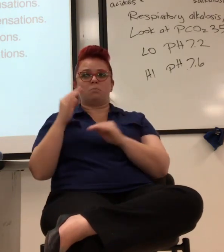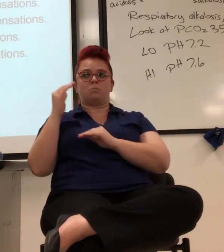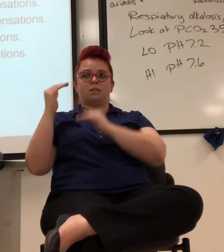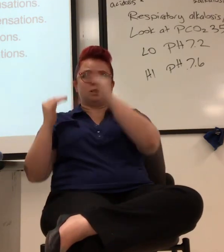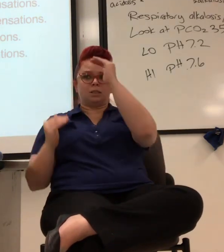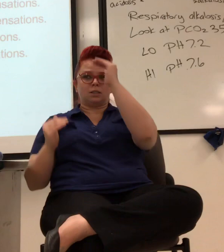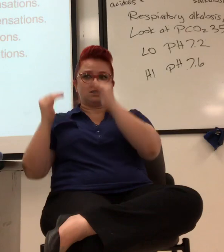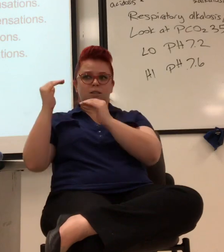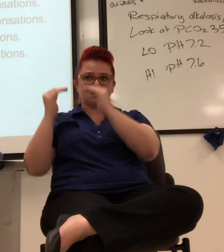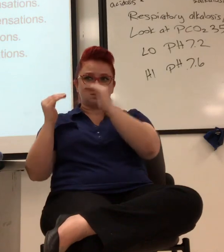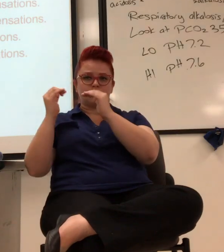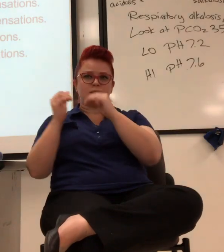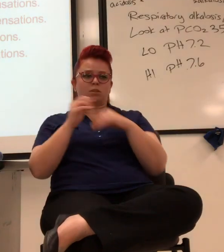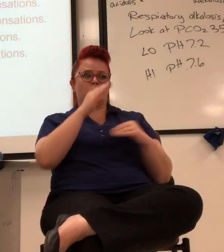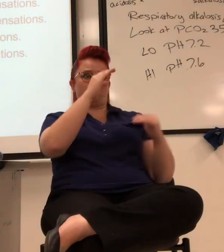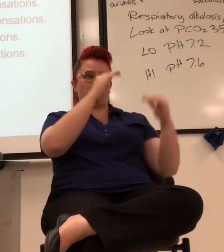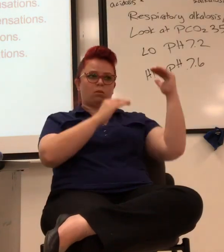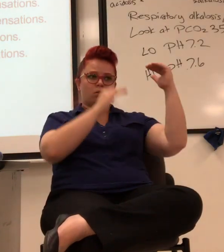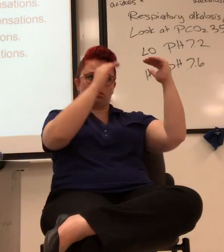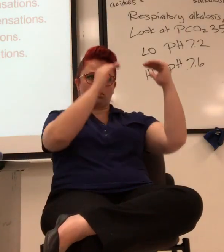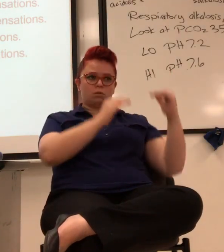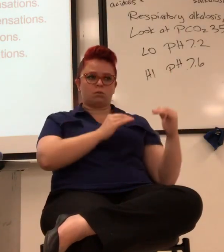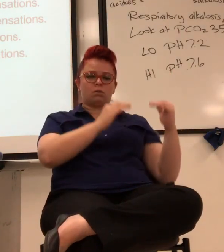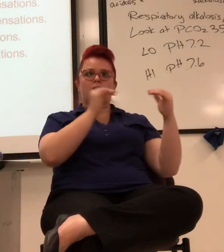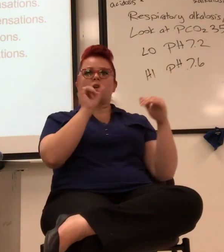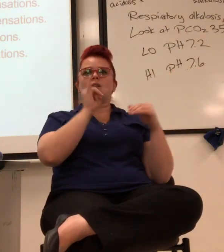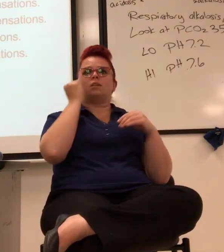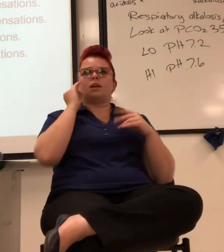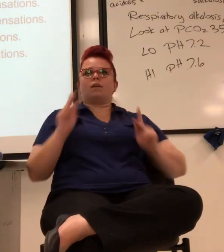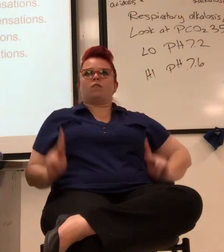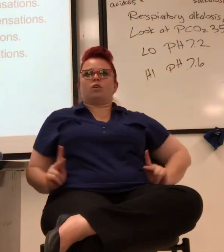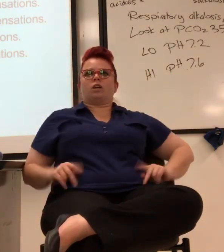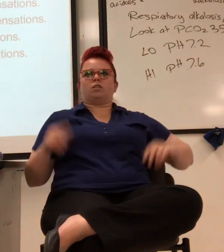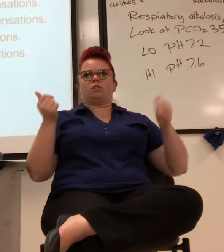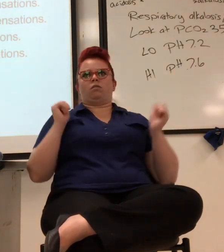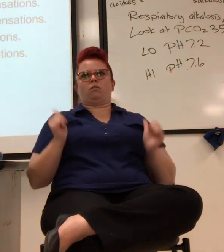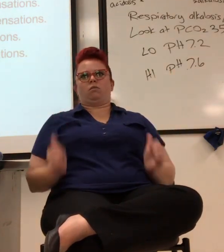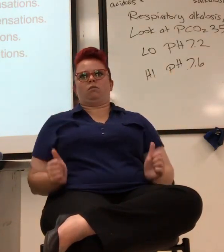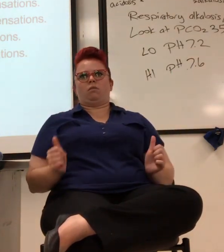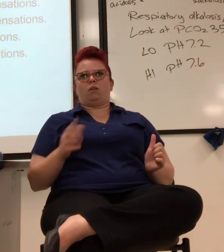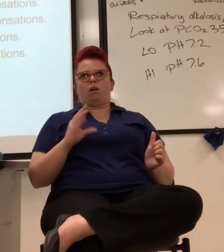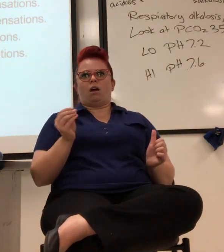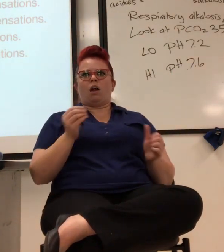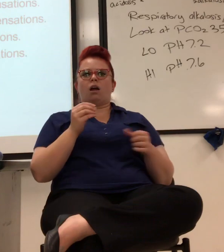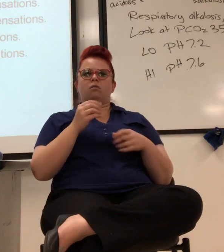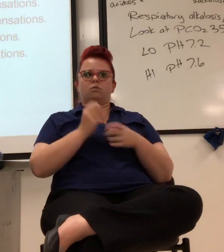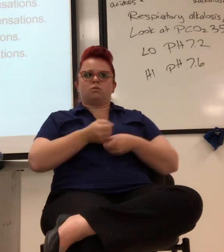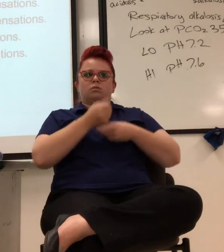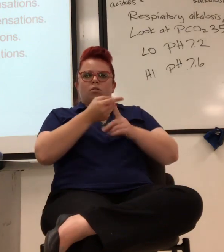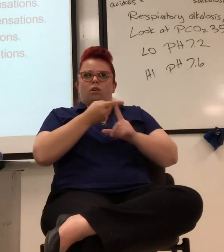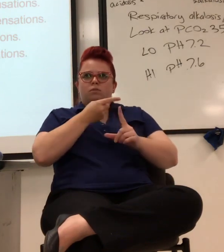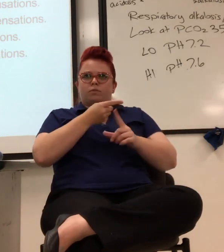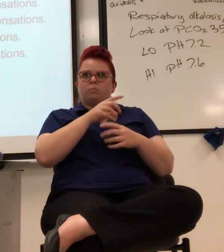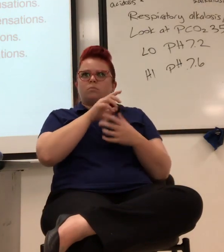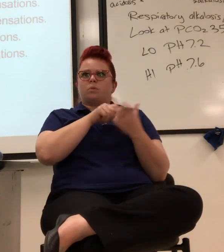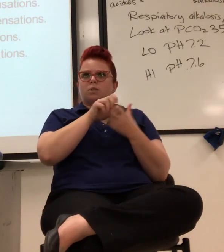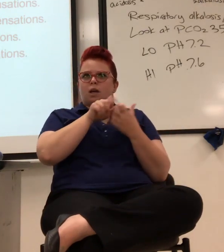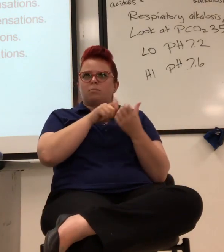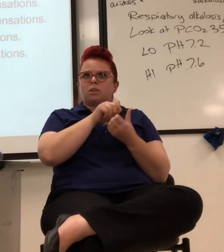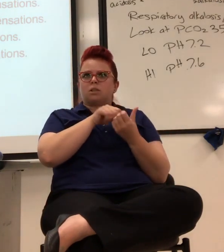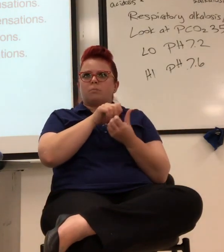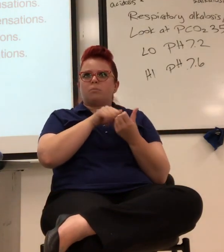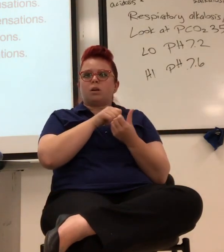time. And the challenge for you is to look at blood values, pH,